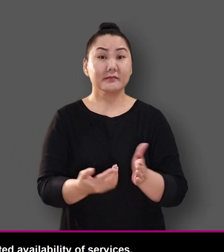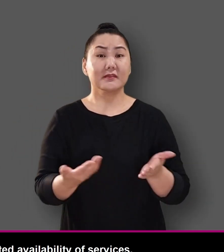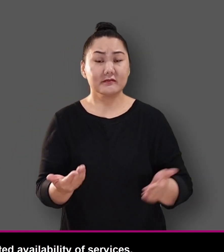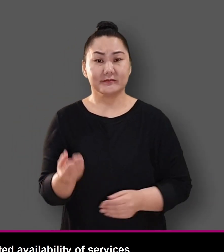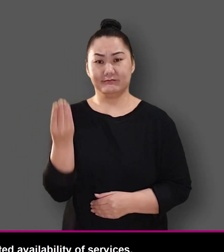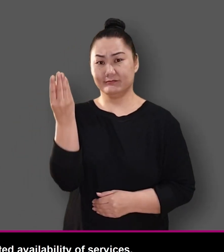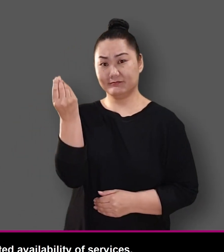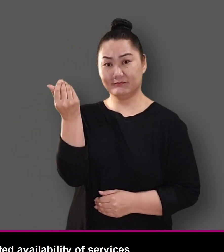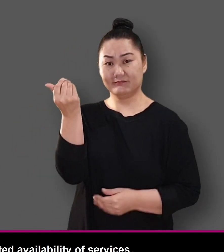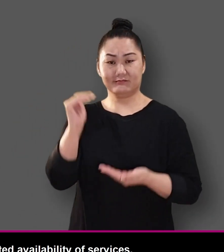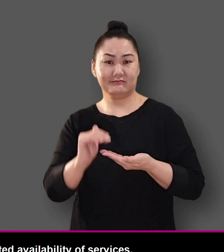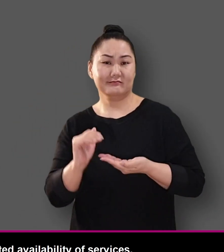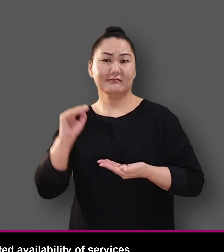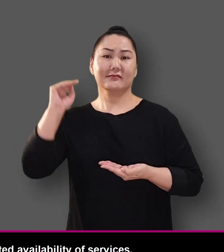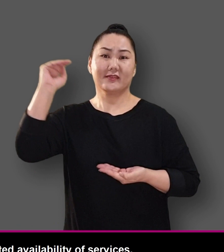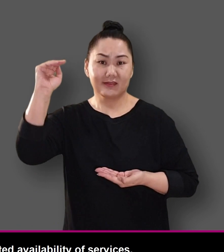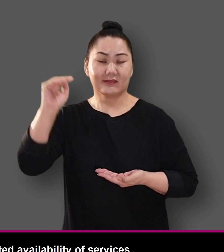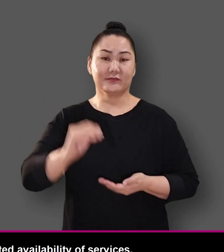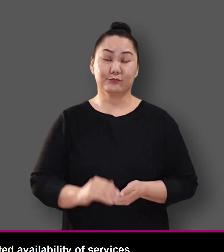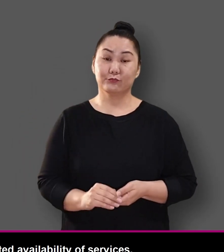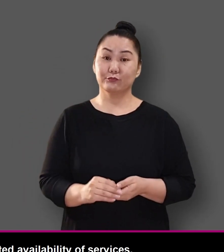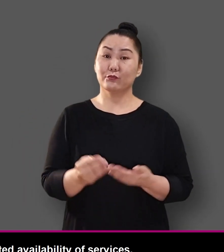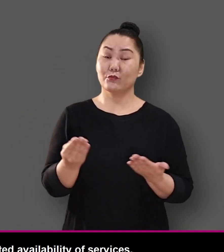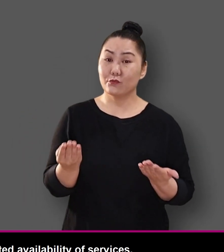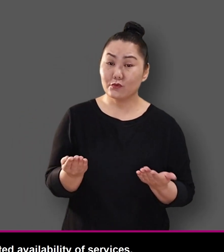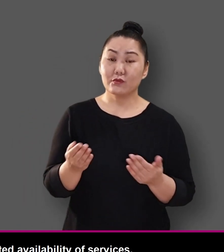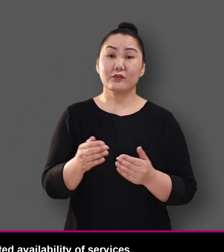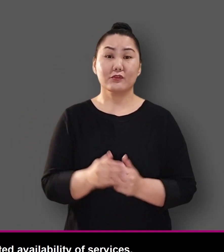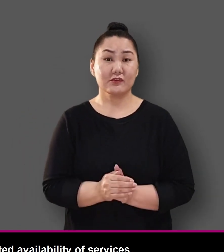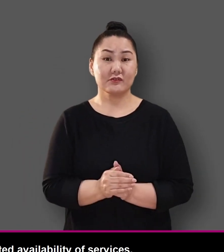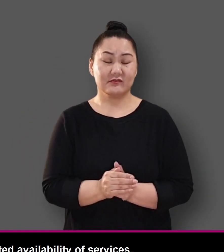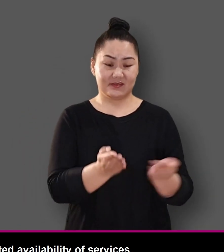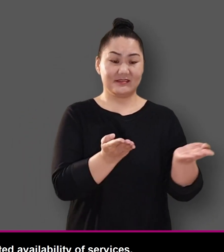including costs, limited availability of services,